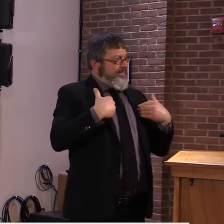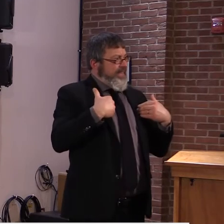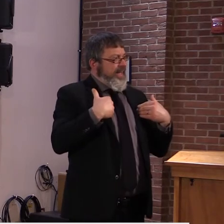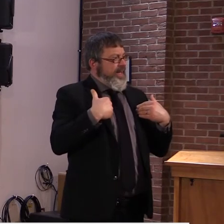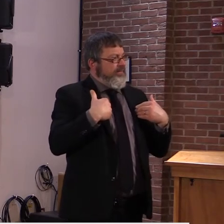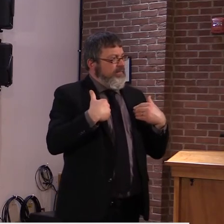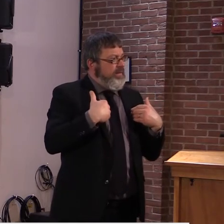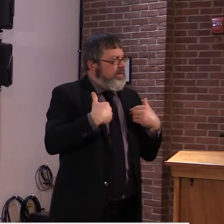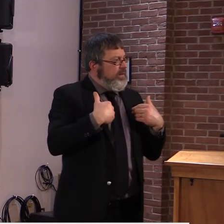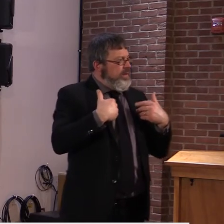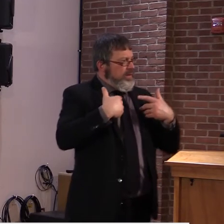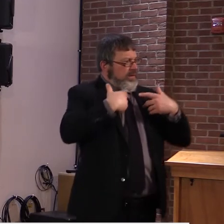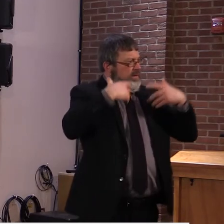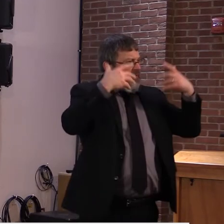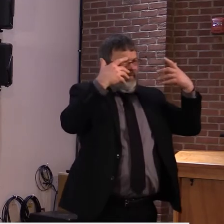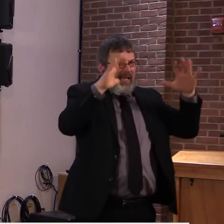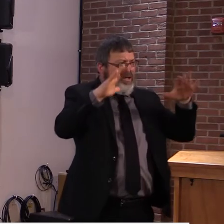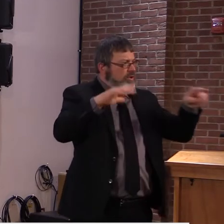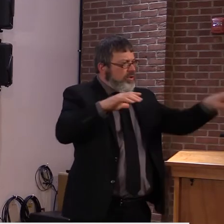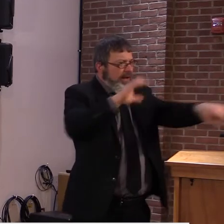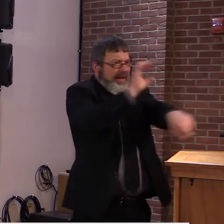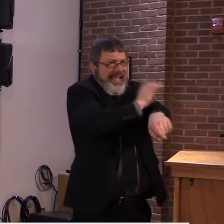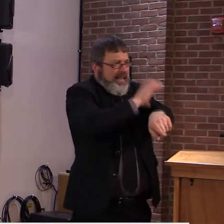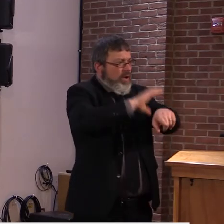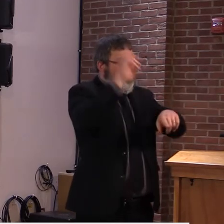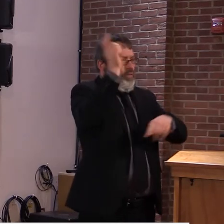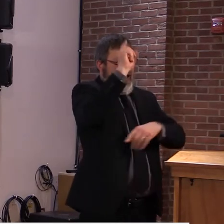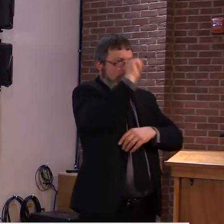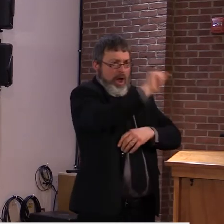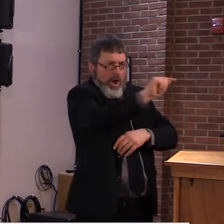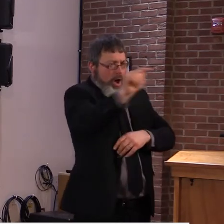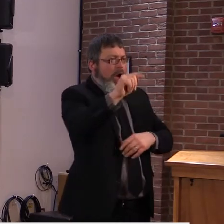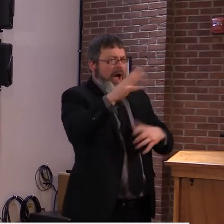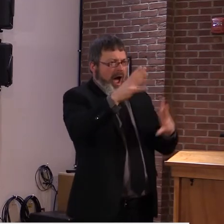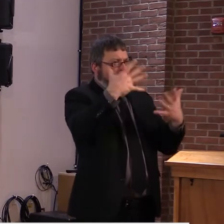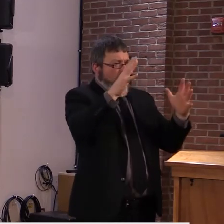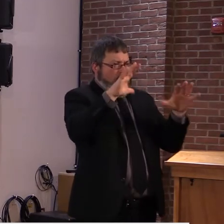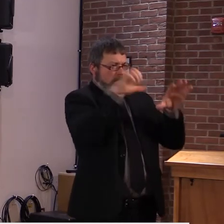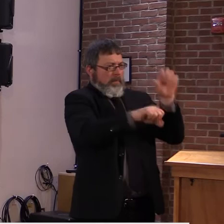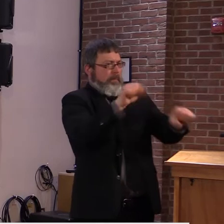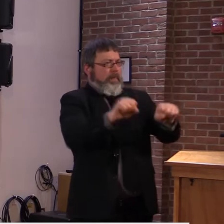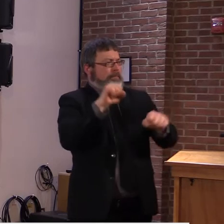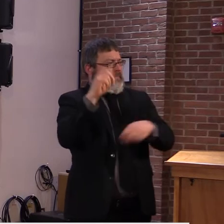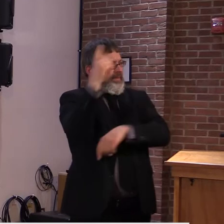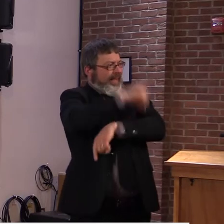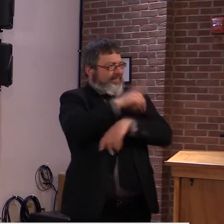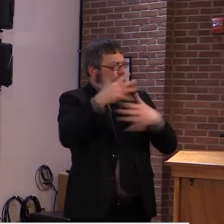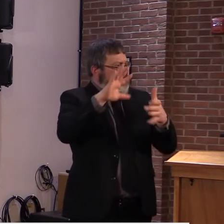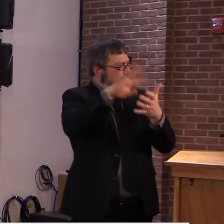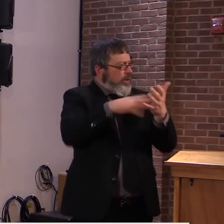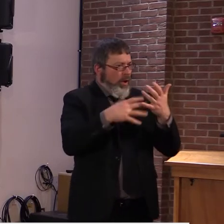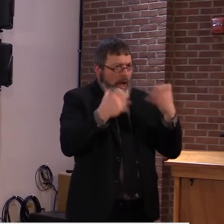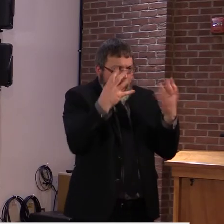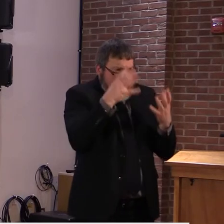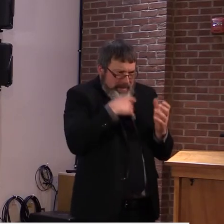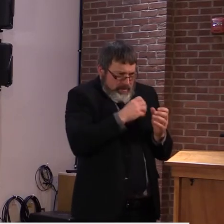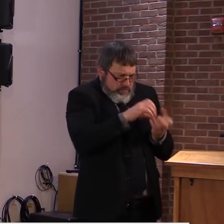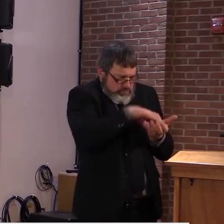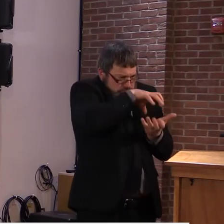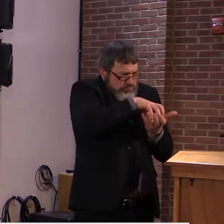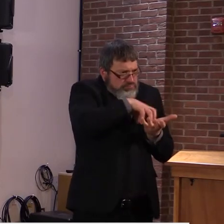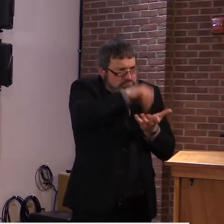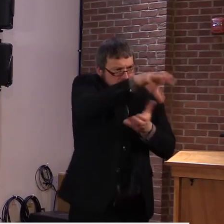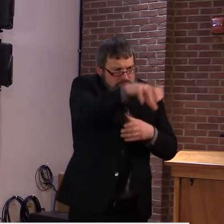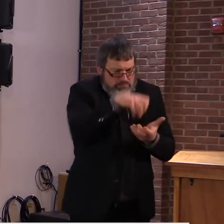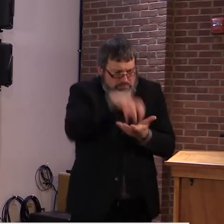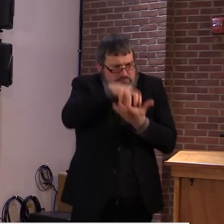facility, they know exactly what day they're going to what facility and the approximate number of doses they need to have. So